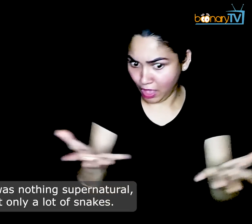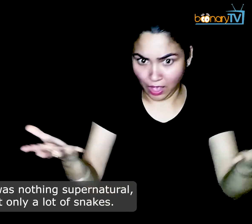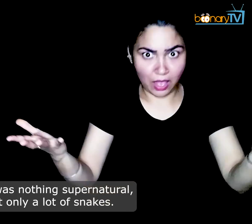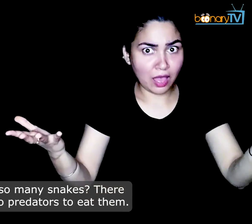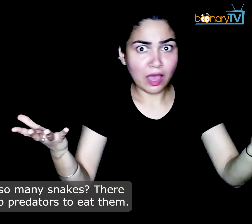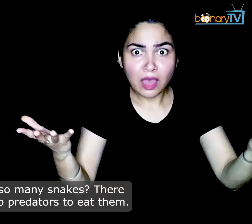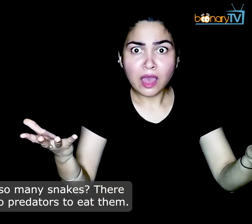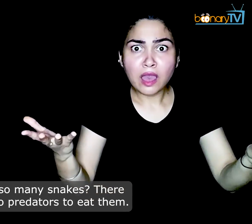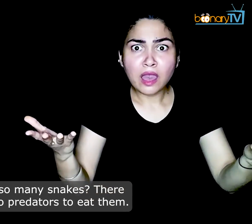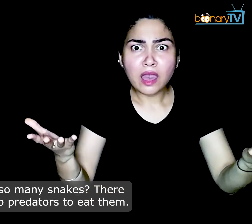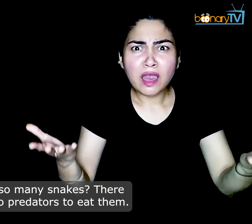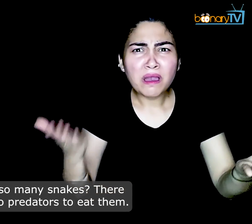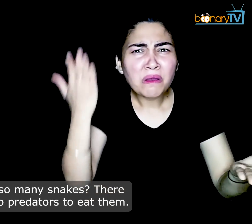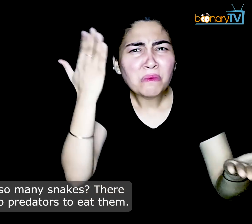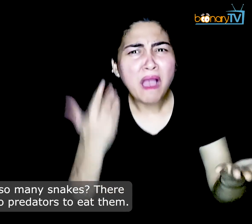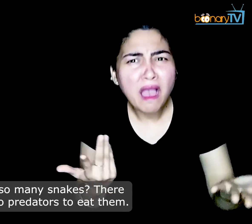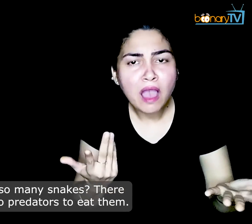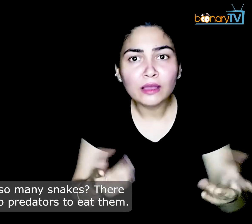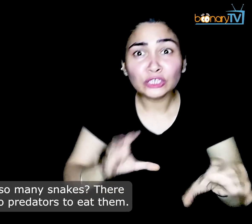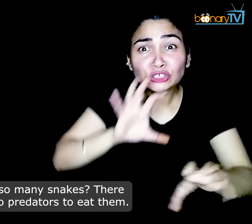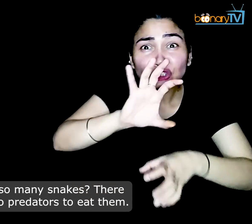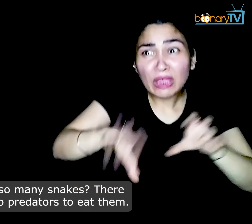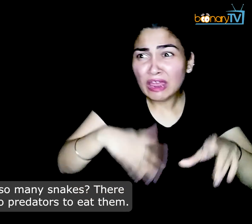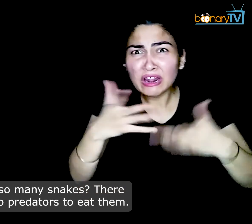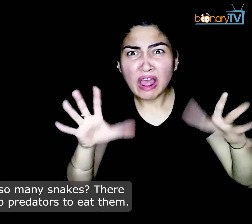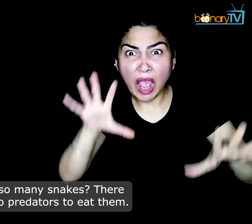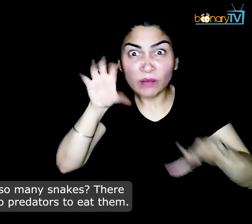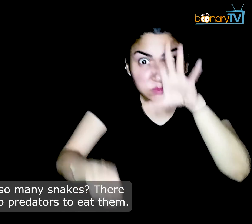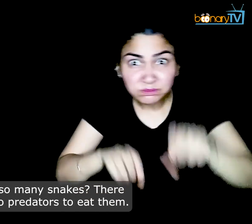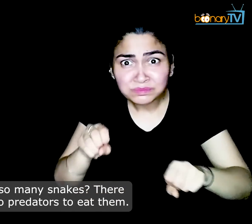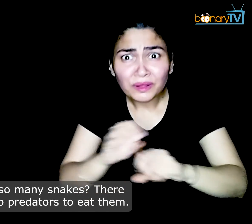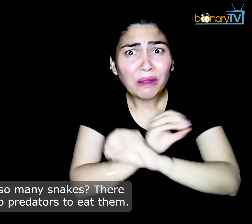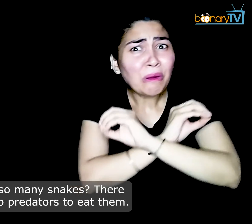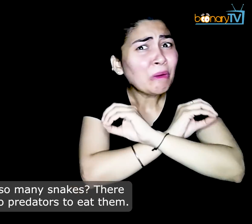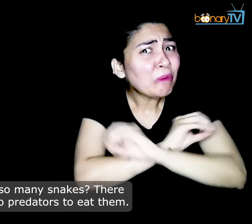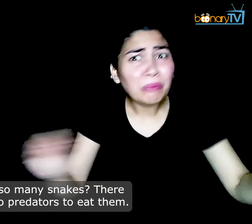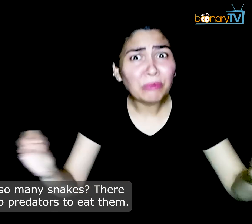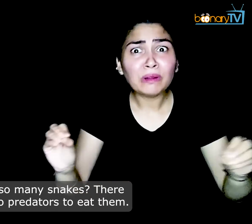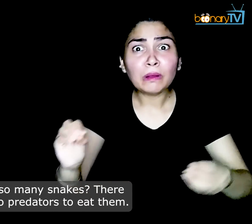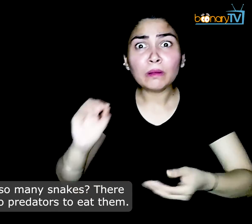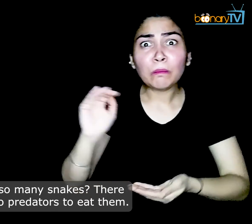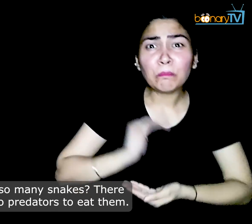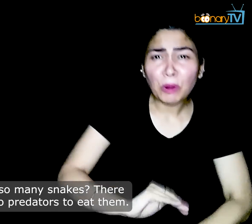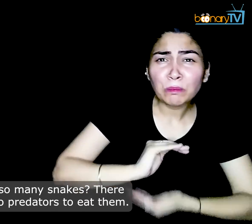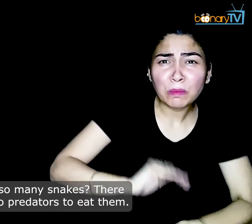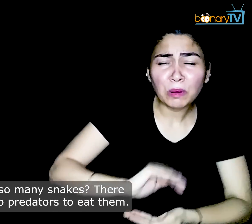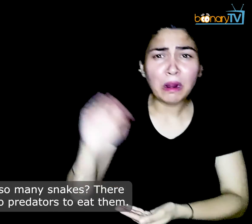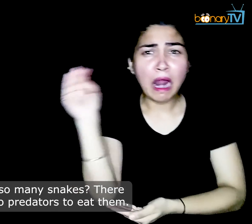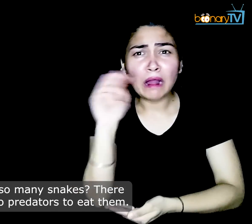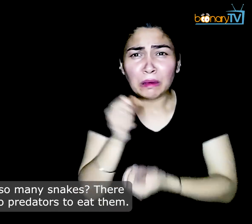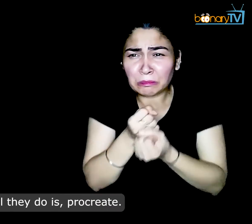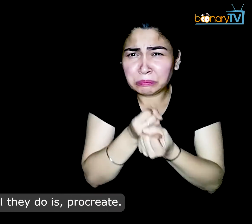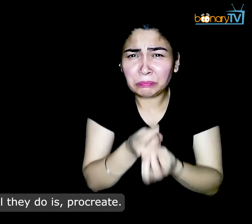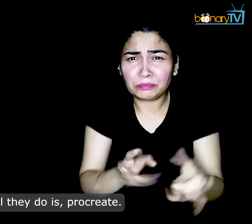Why so many snakes? There are no predators to eat them. So,